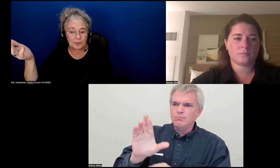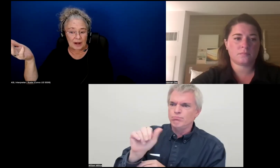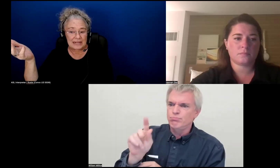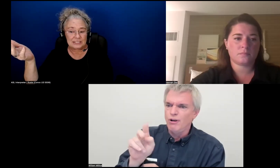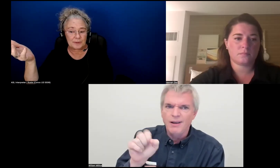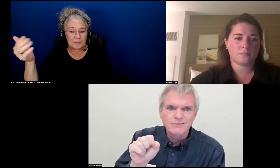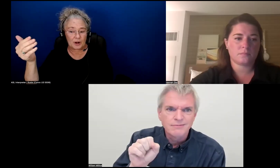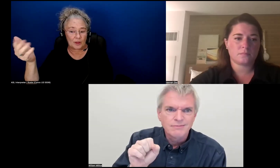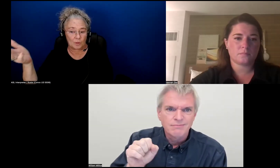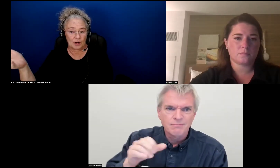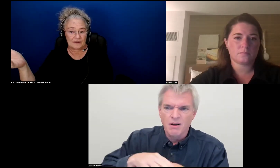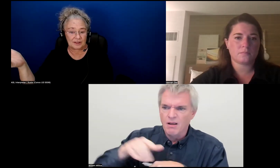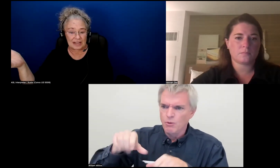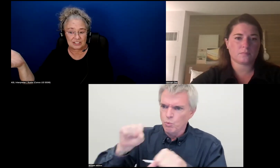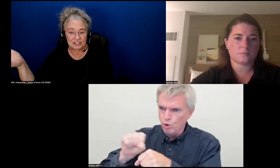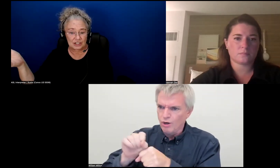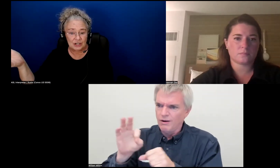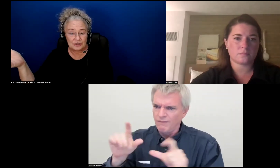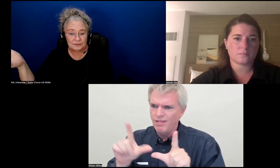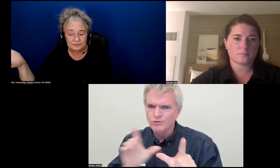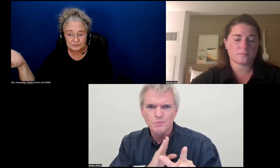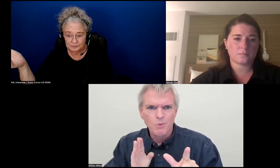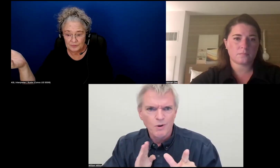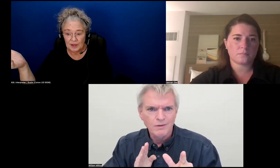caused the brakes to be put on the work of the licensure